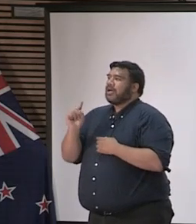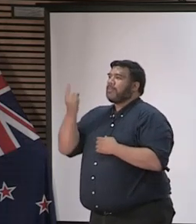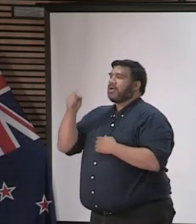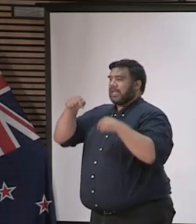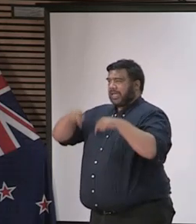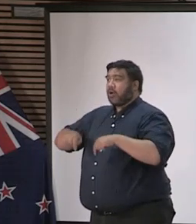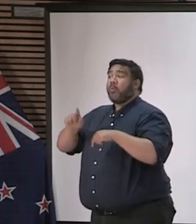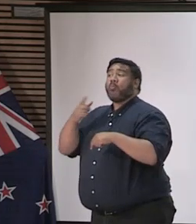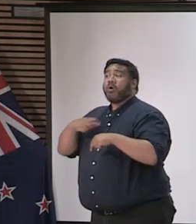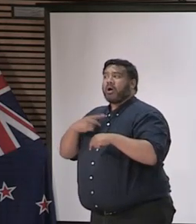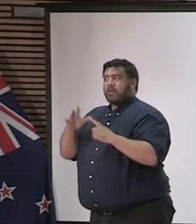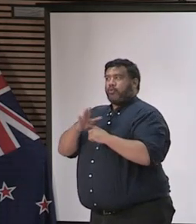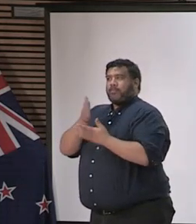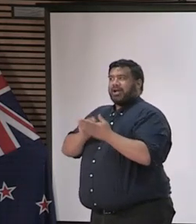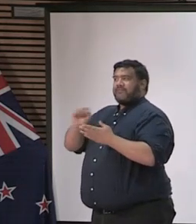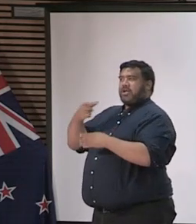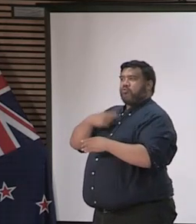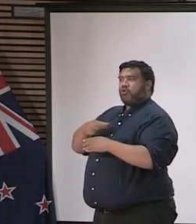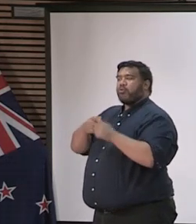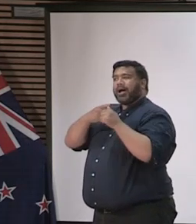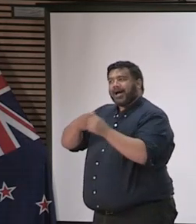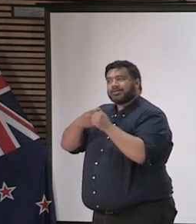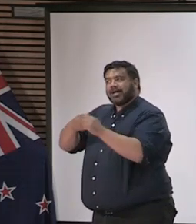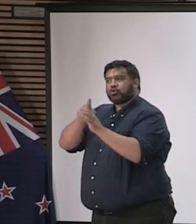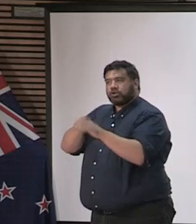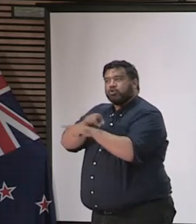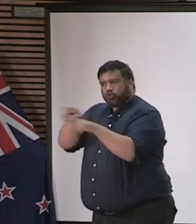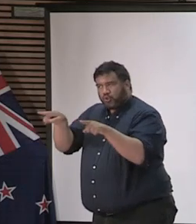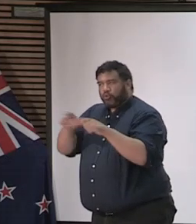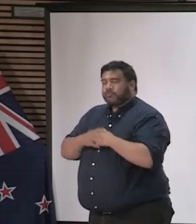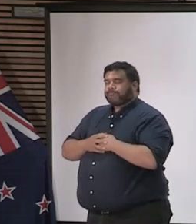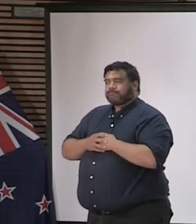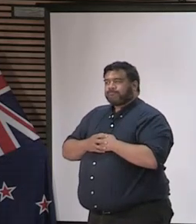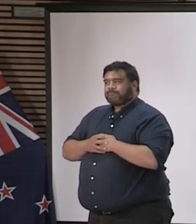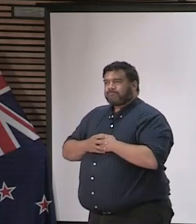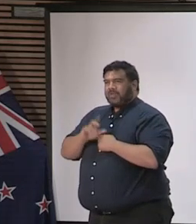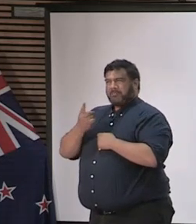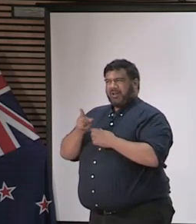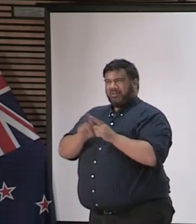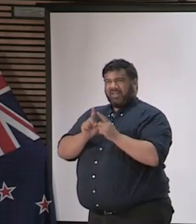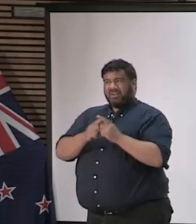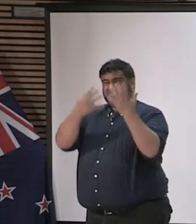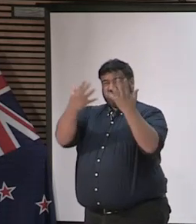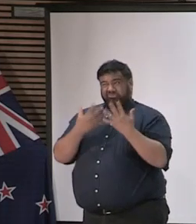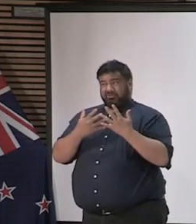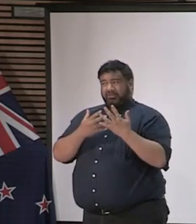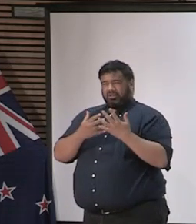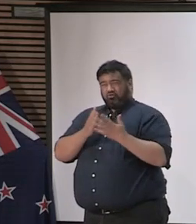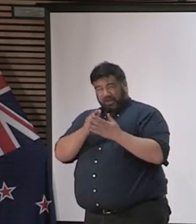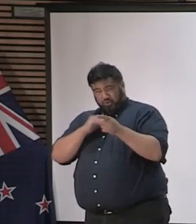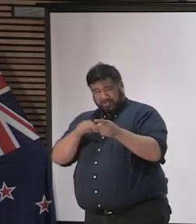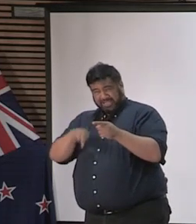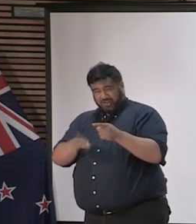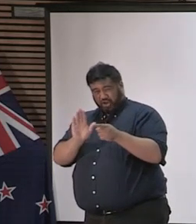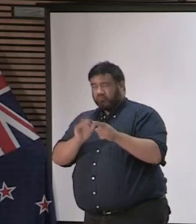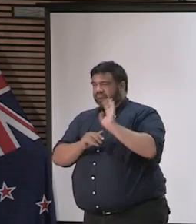questions because that's actually a very important part of the public accountability process. But we won't have people here if we don't think they need to be here. And